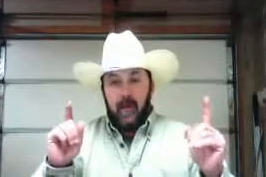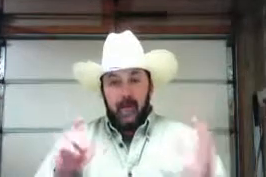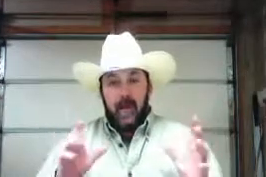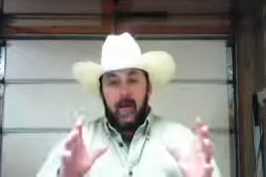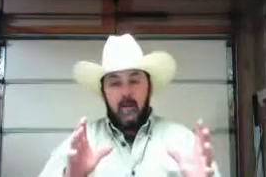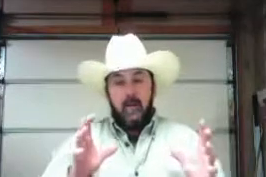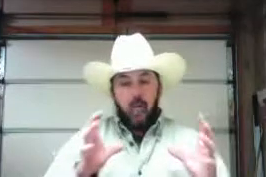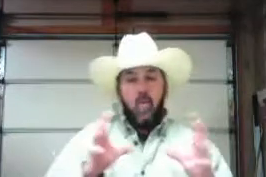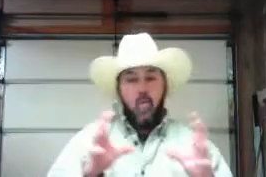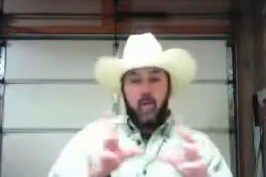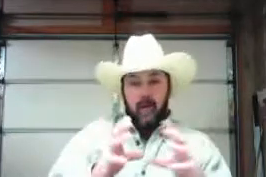They are sworn